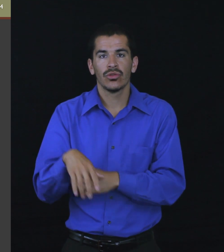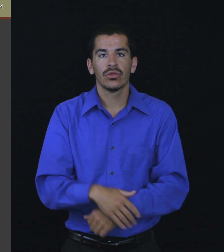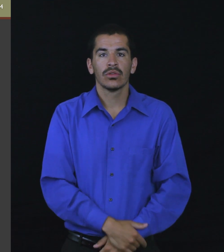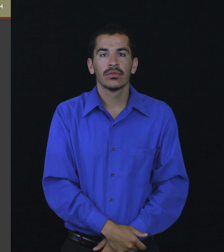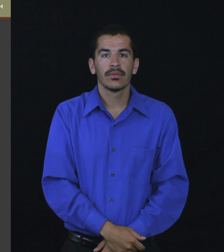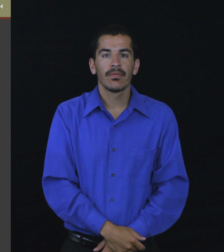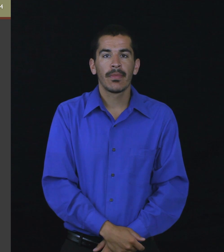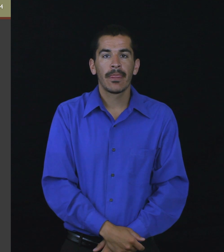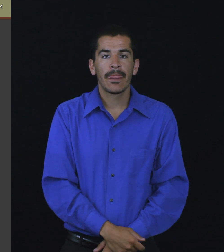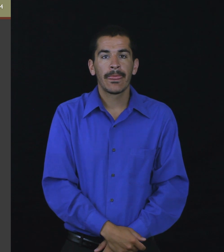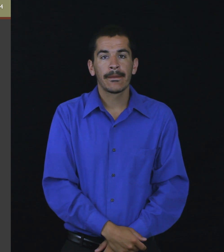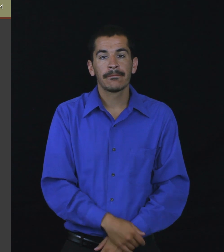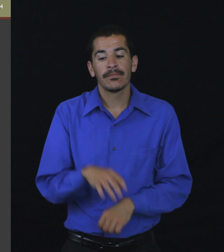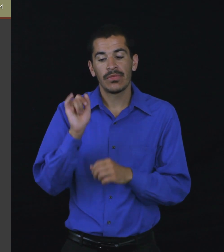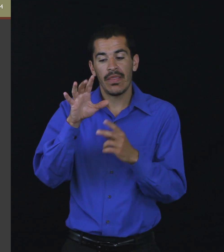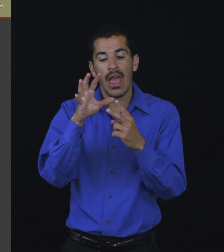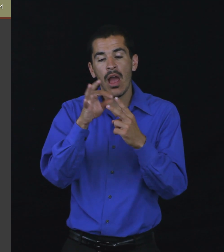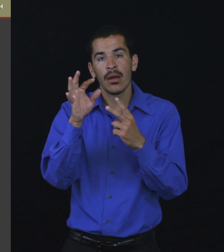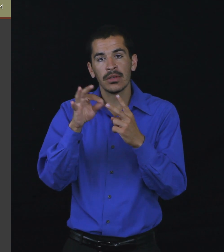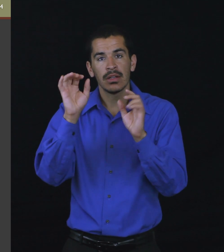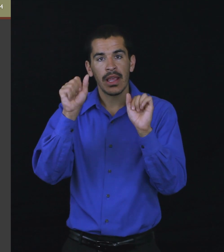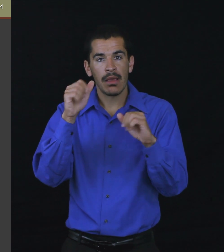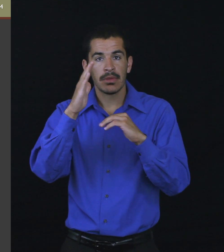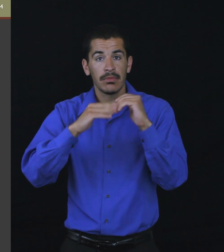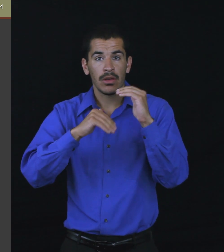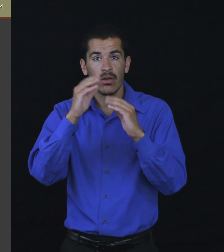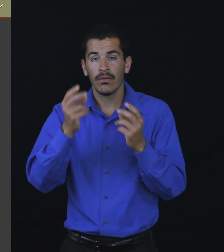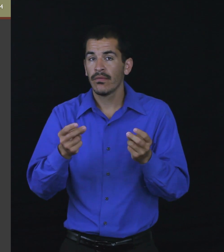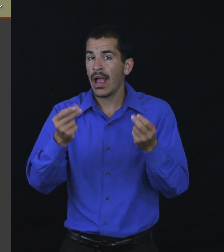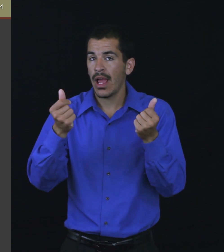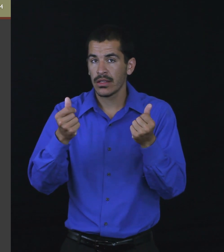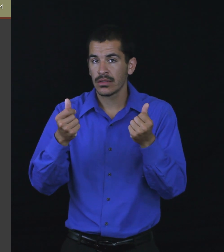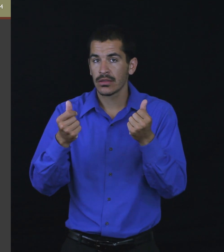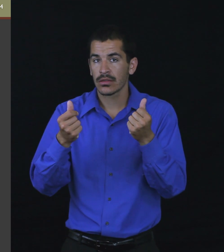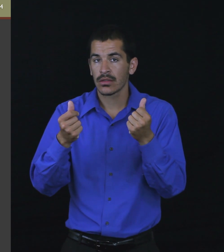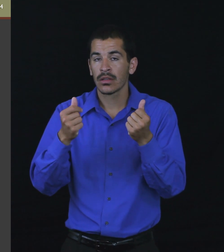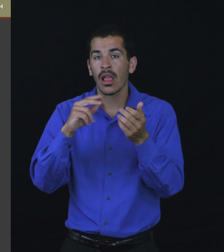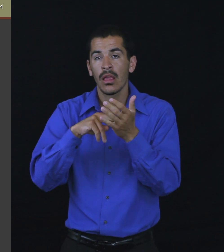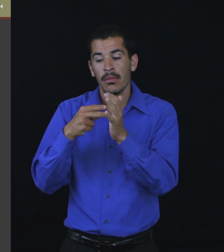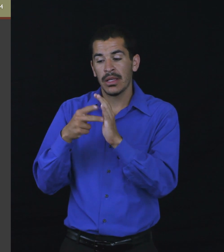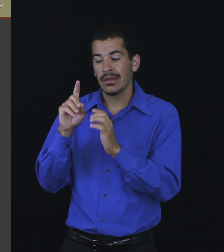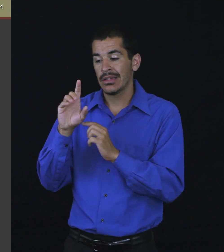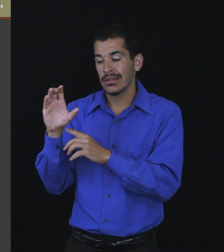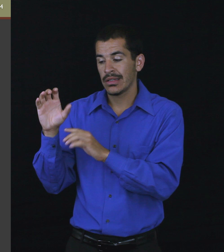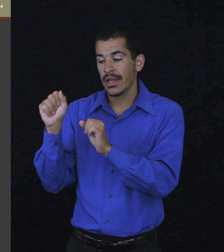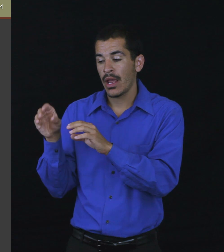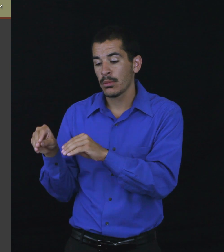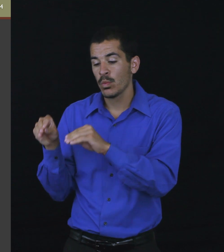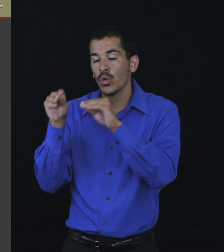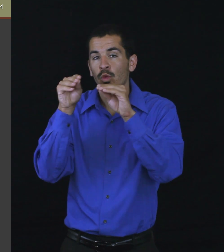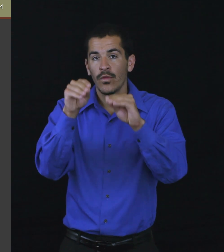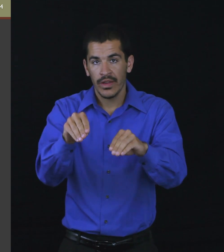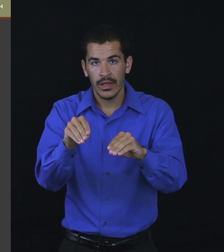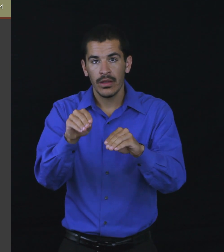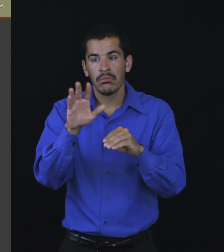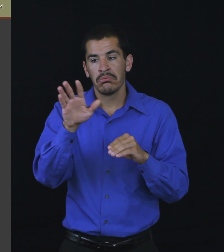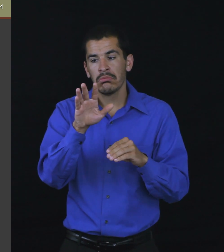This option can be constructed quickly, with move-in as soon as early